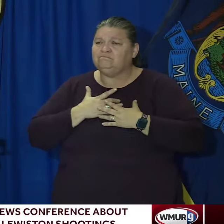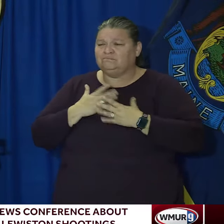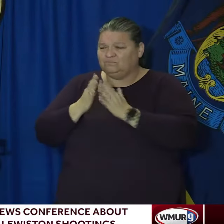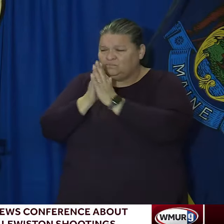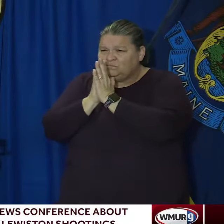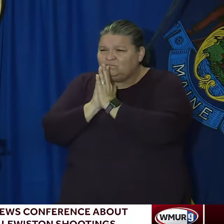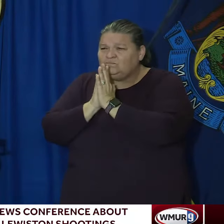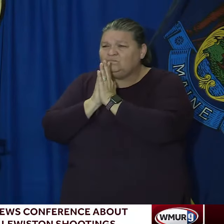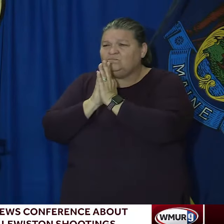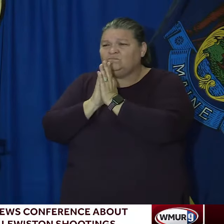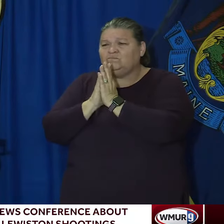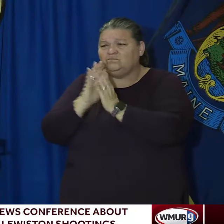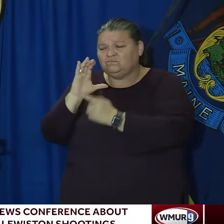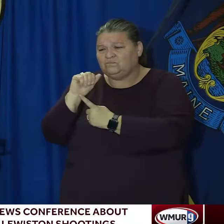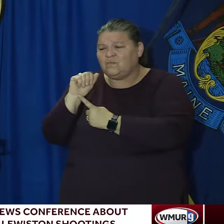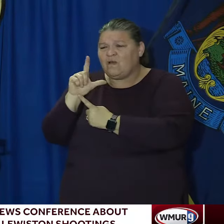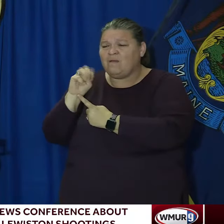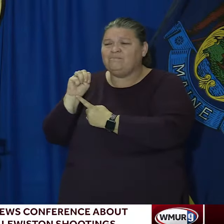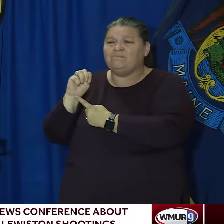We will heal together.